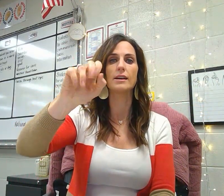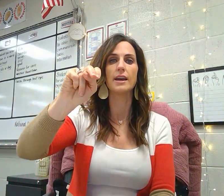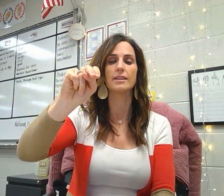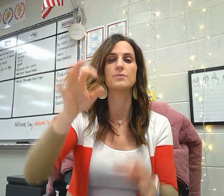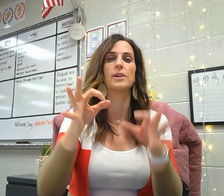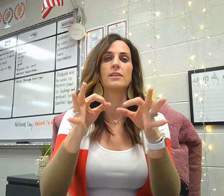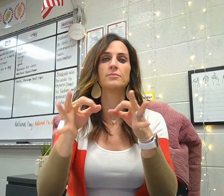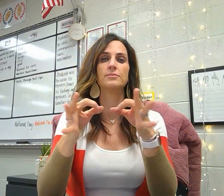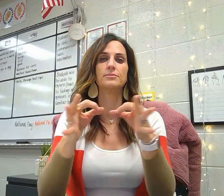explain.